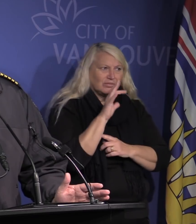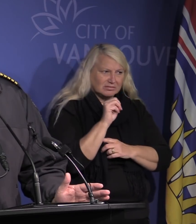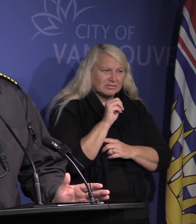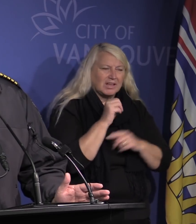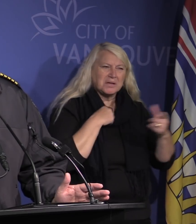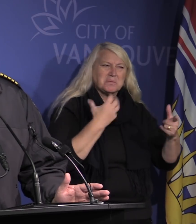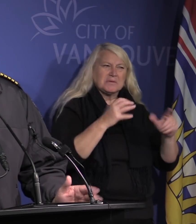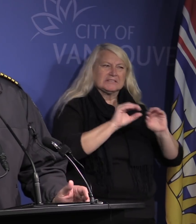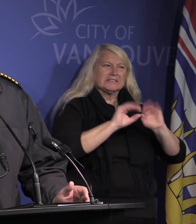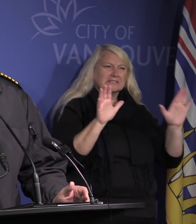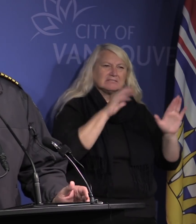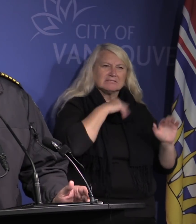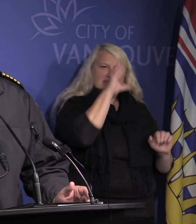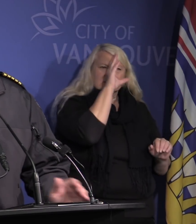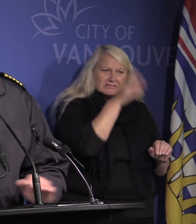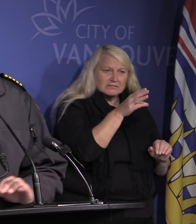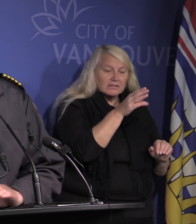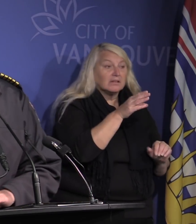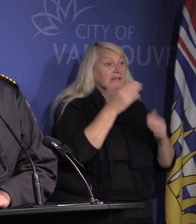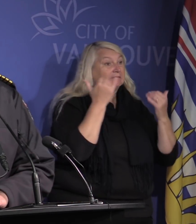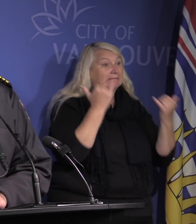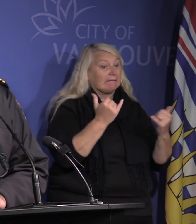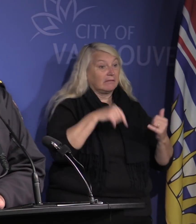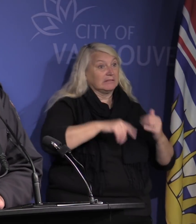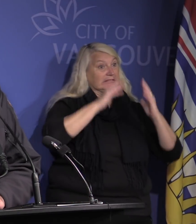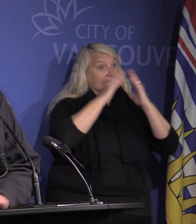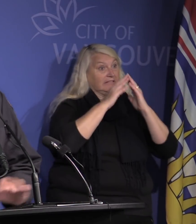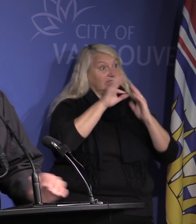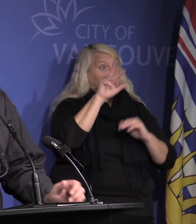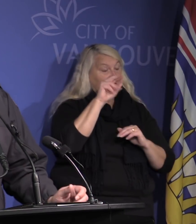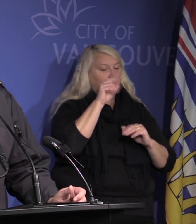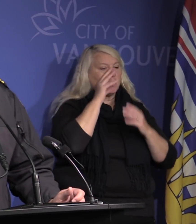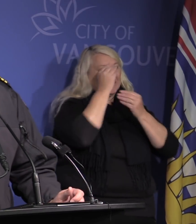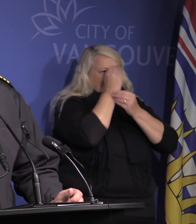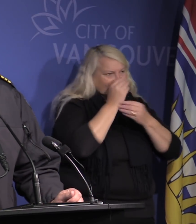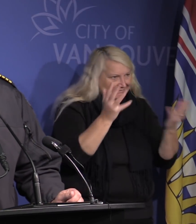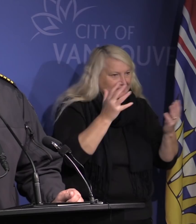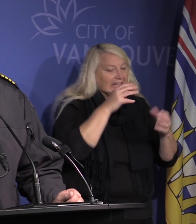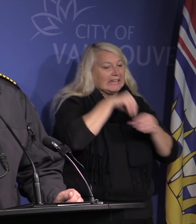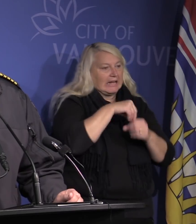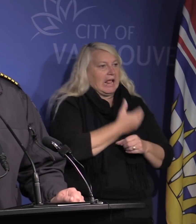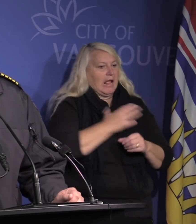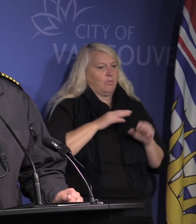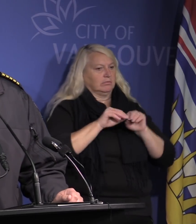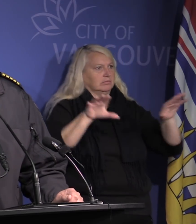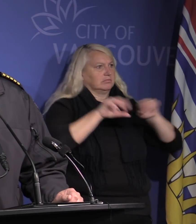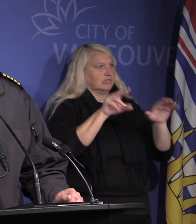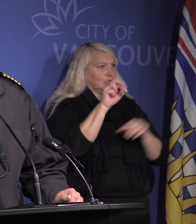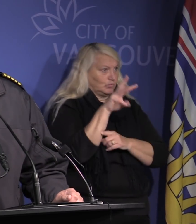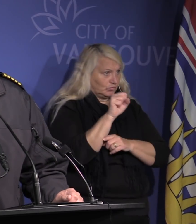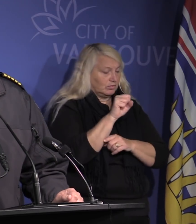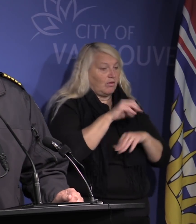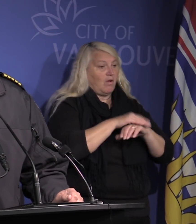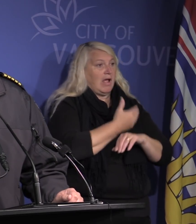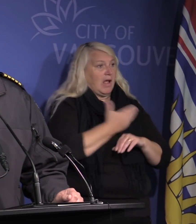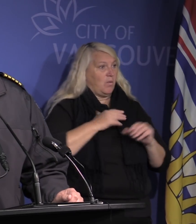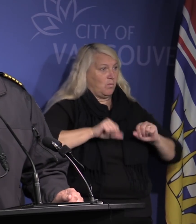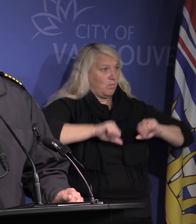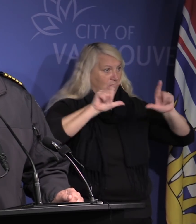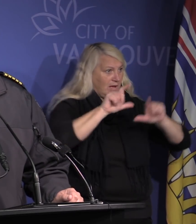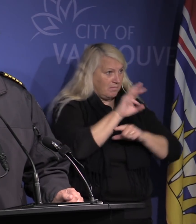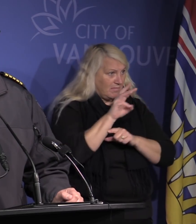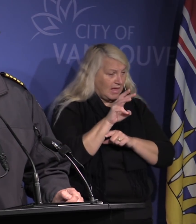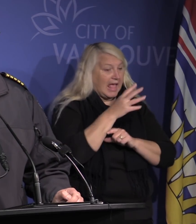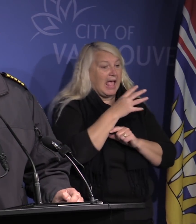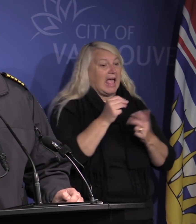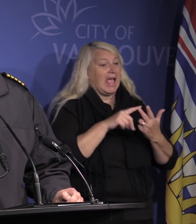clear. All updates from the City of Vancouver will be noted within our news release, on our website, and